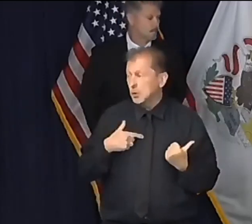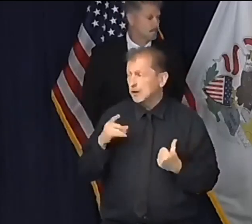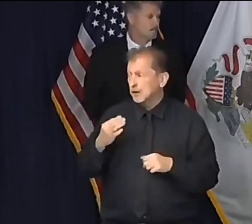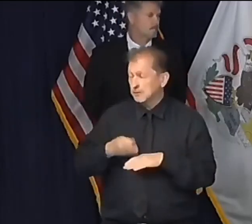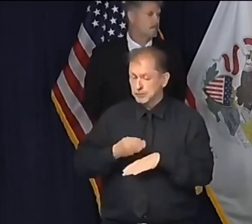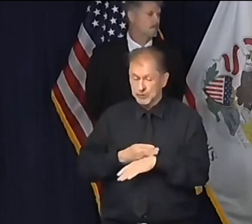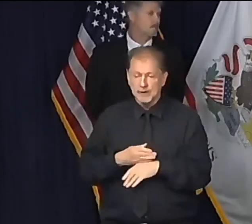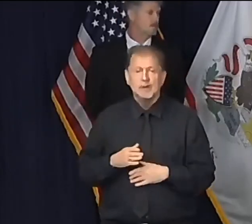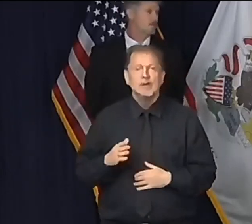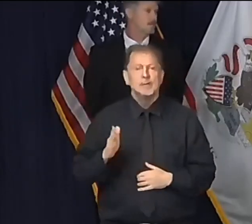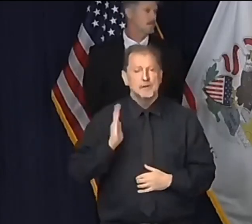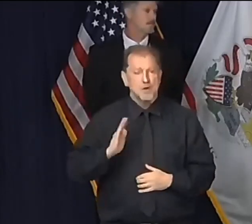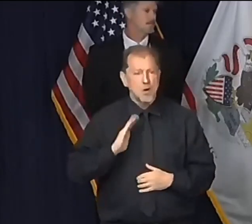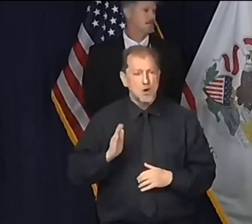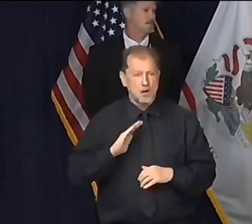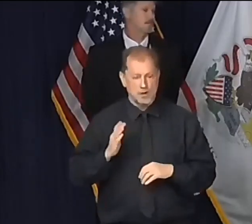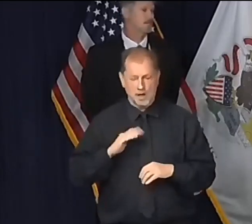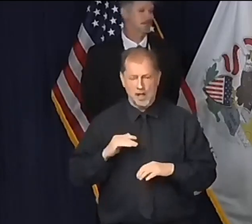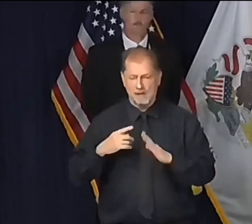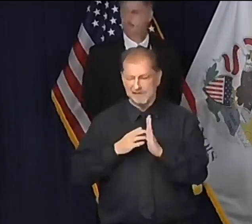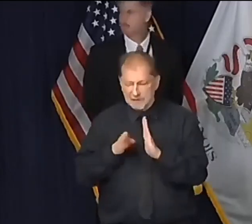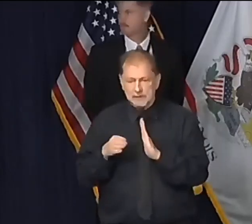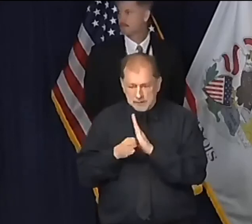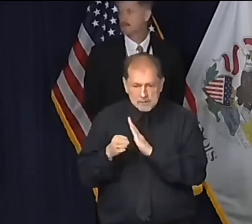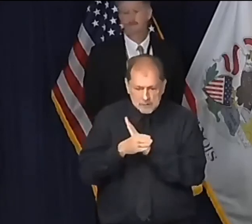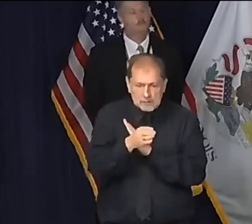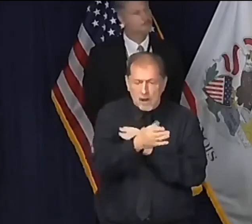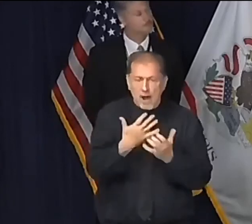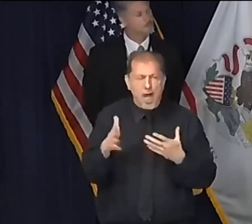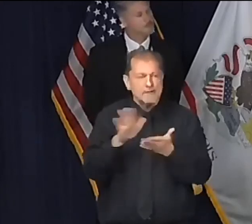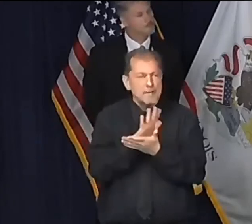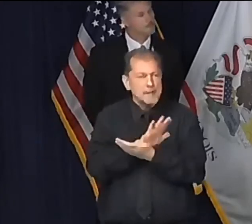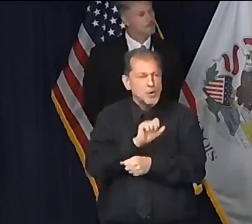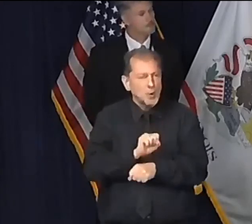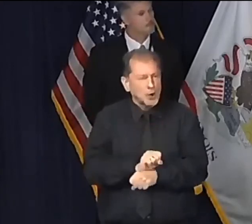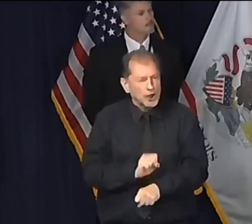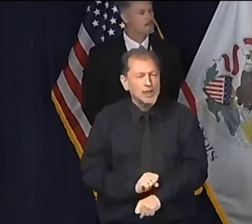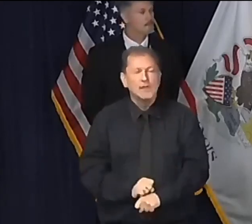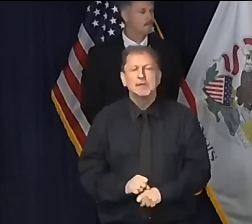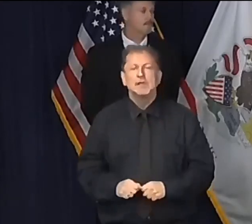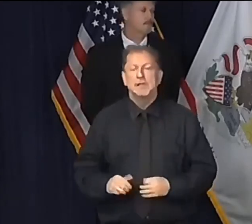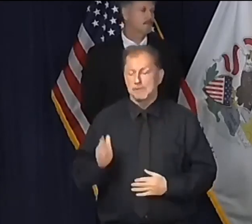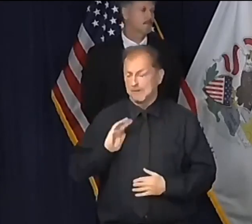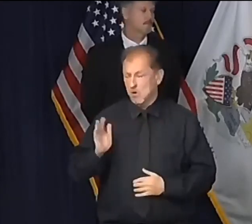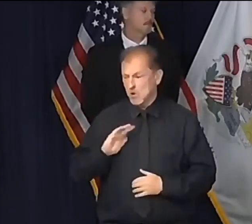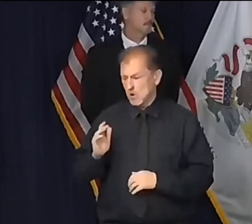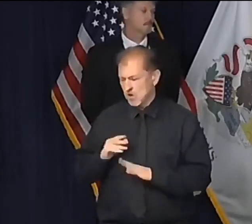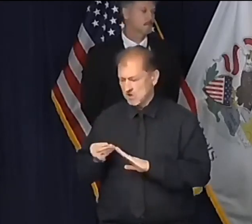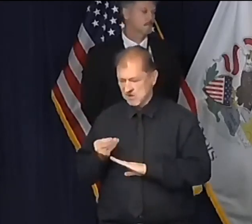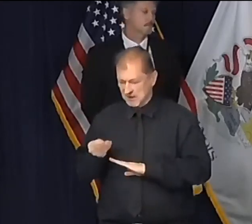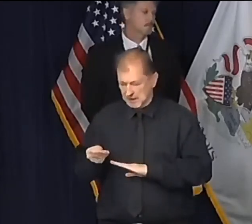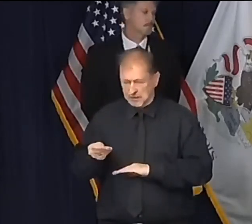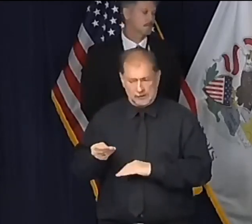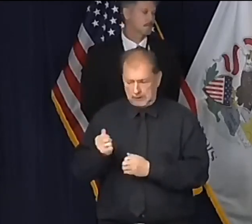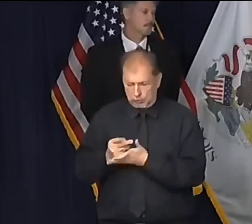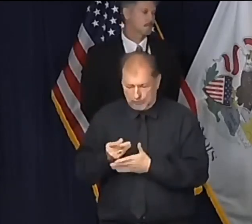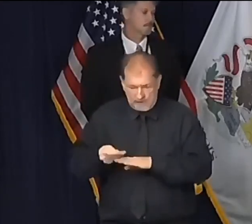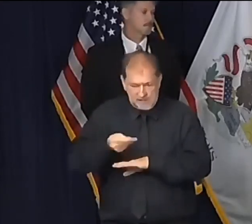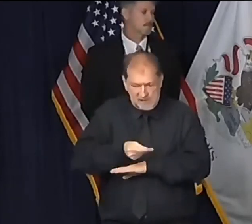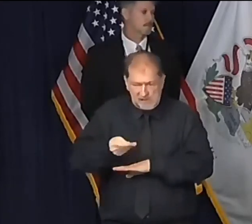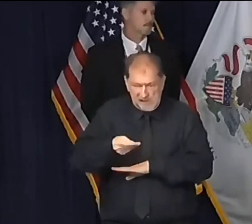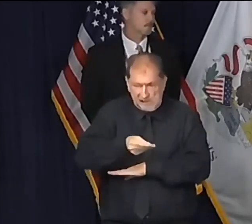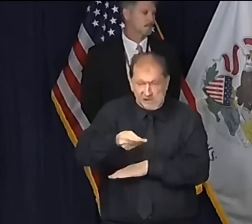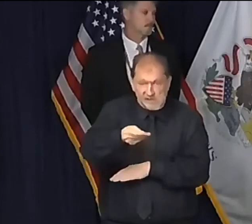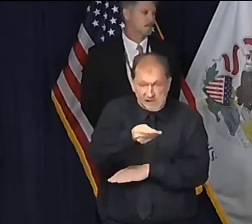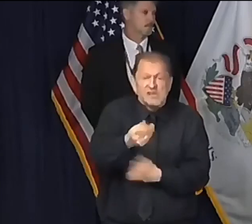taken away the obstacles. There had been a number of checks that somebody would have to go through before getting